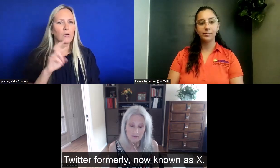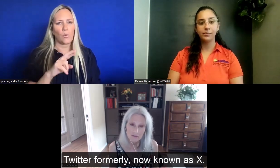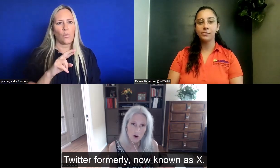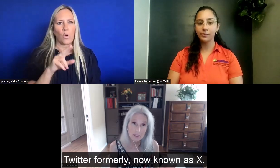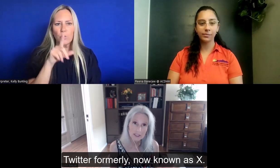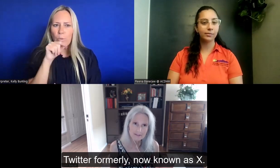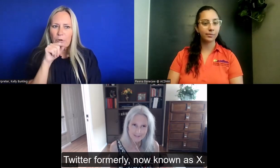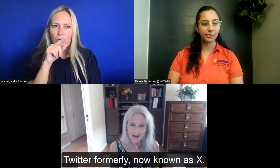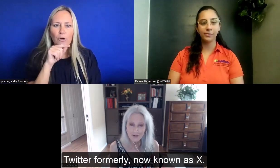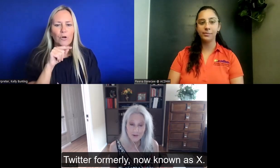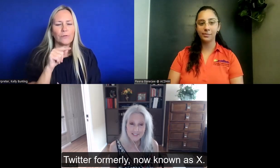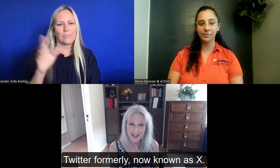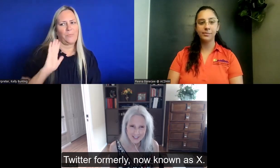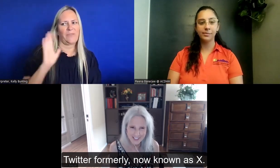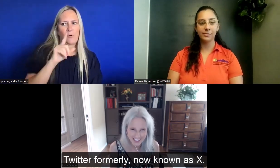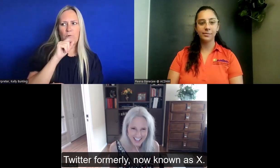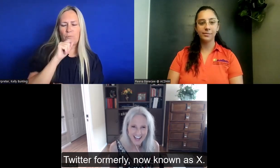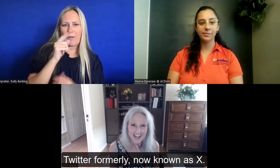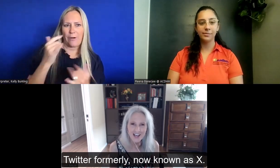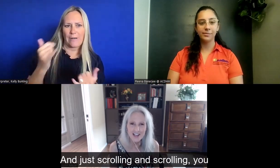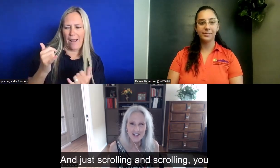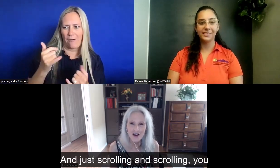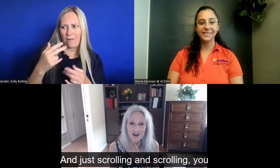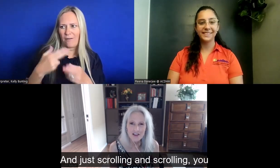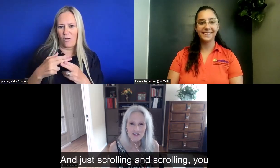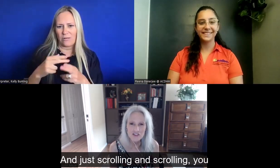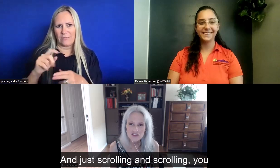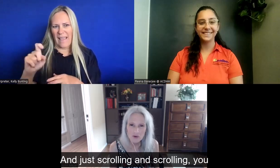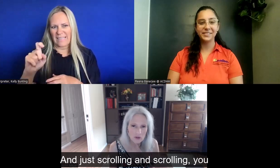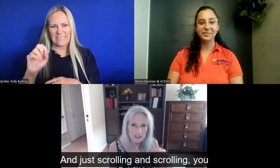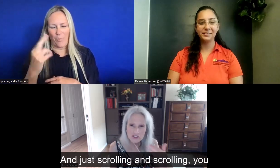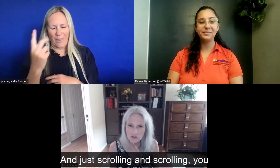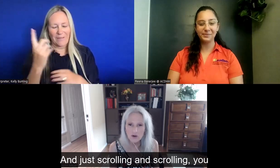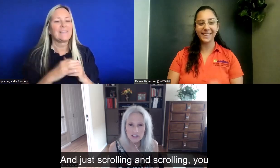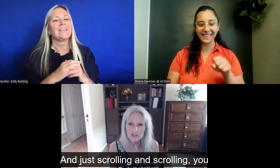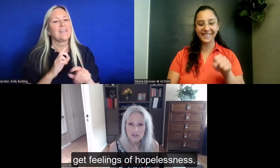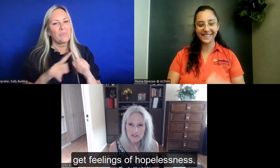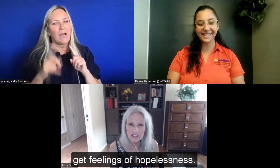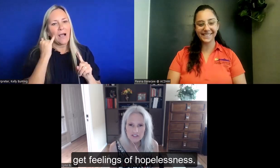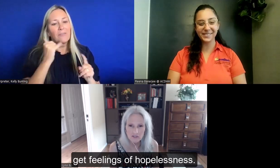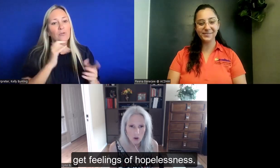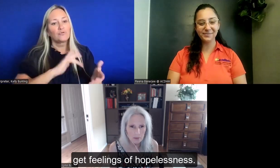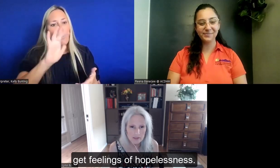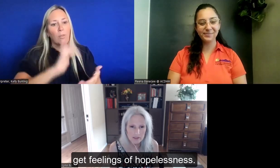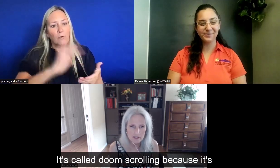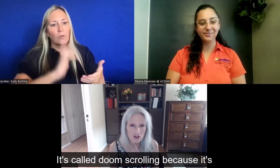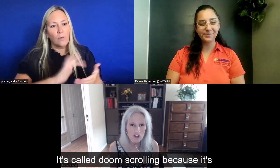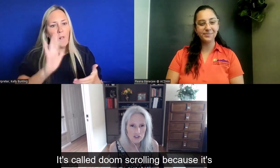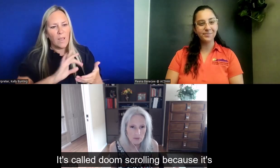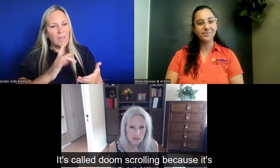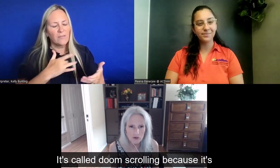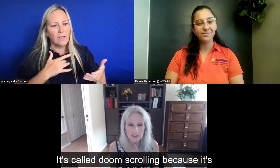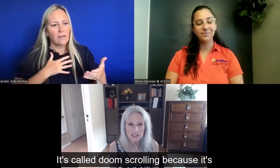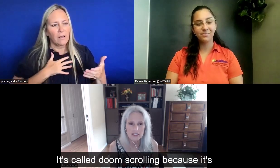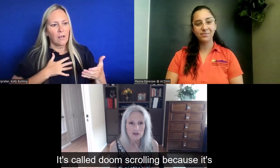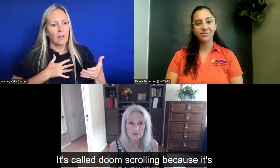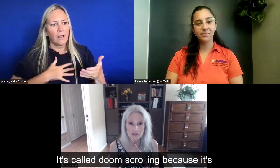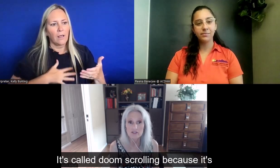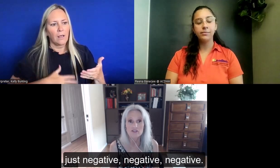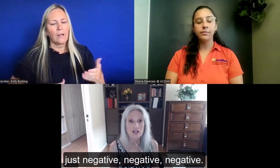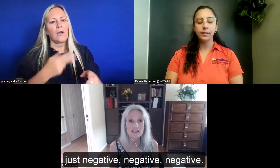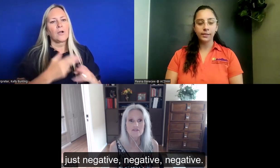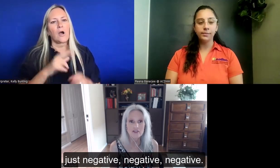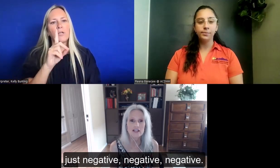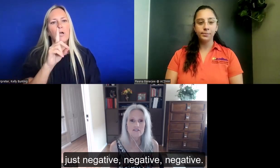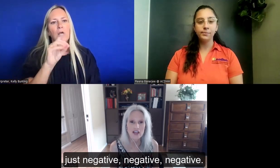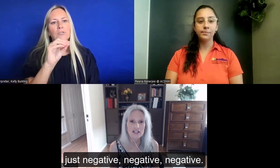Twitter, formerly, now known as X, and just scrolling and scrolling, you get feelings of hopelessness. It's called doom scrolling, because it's